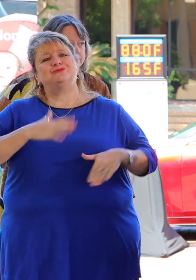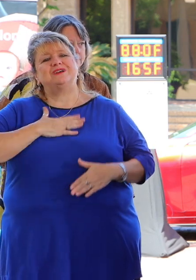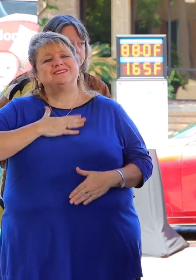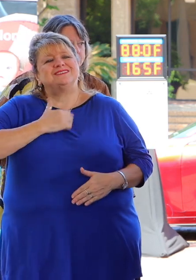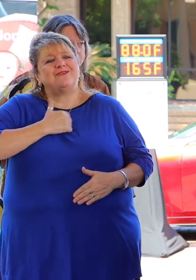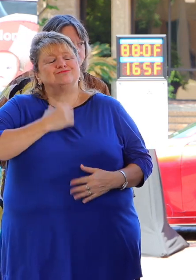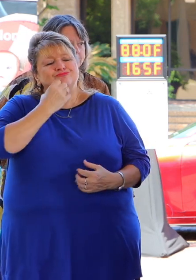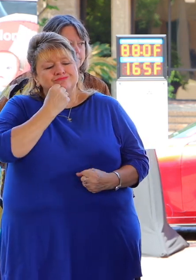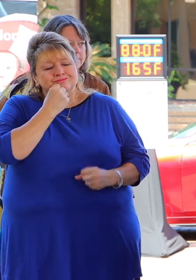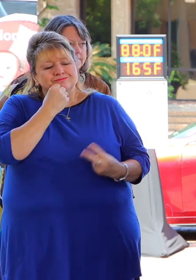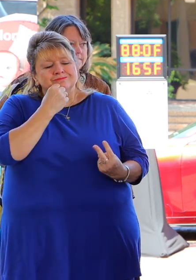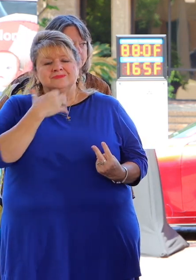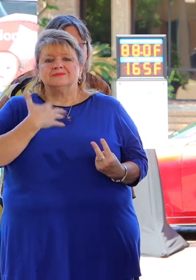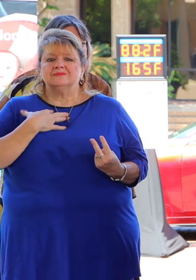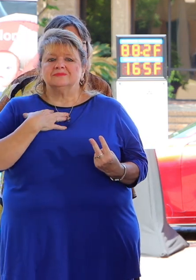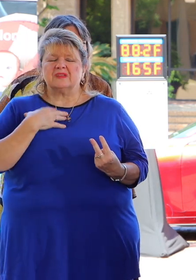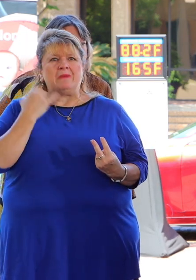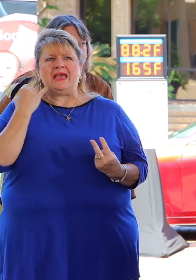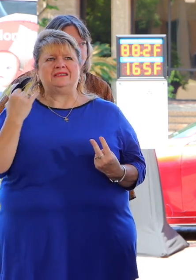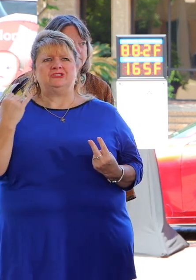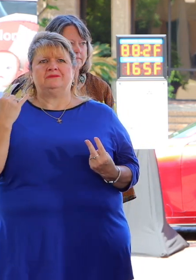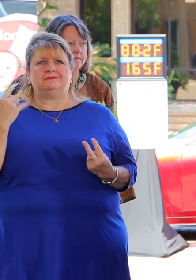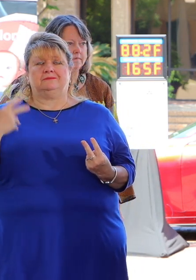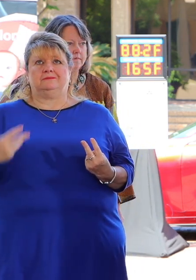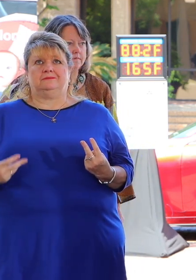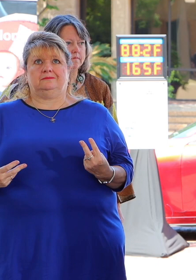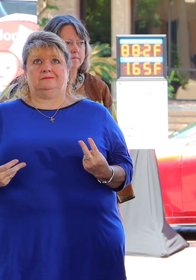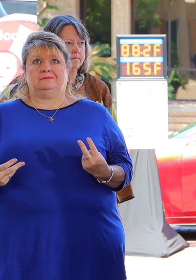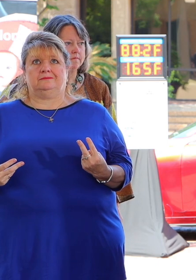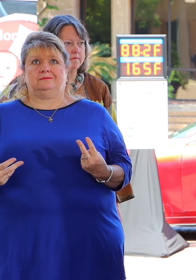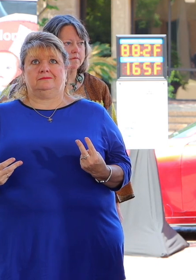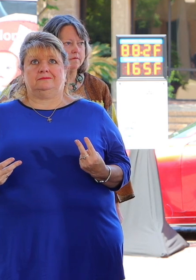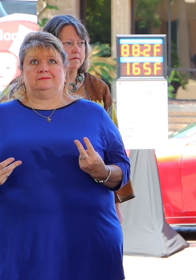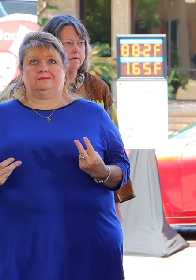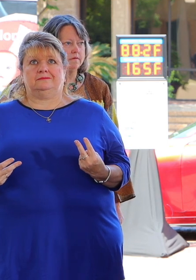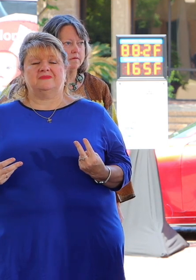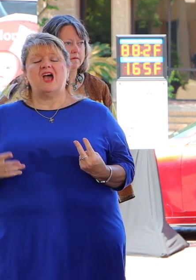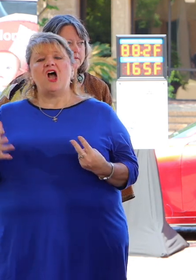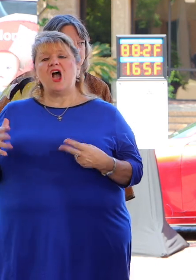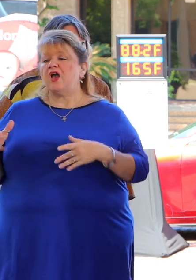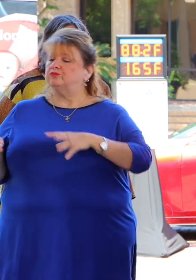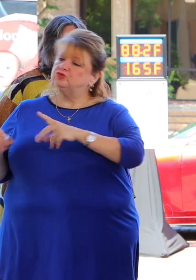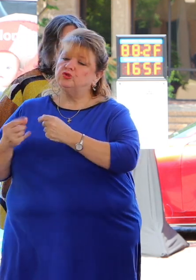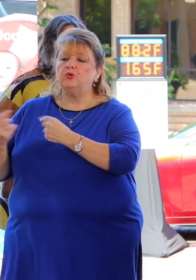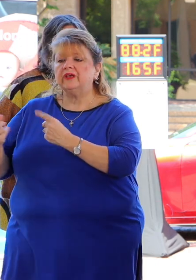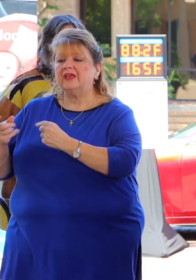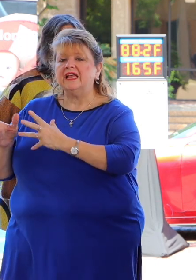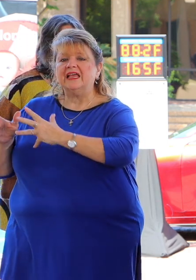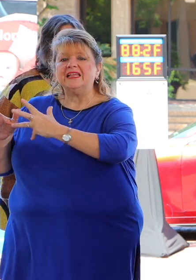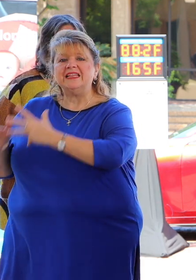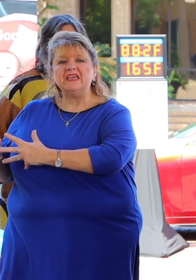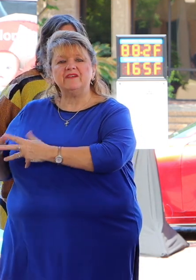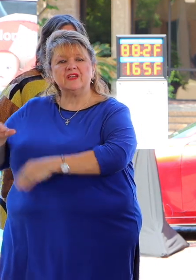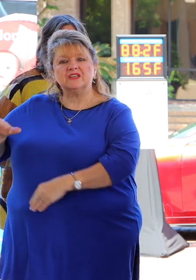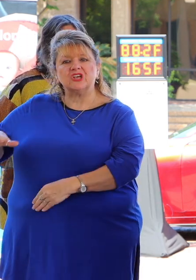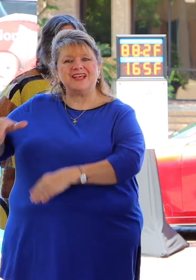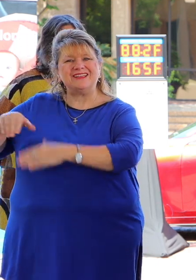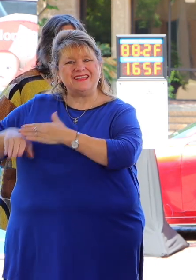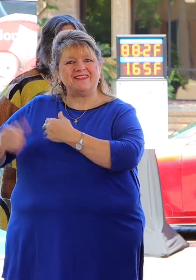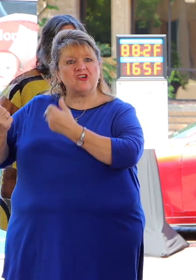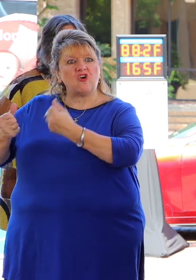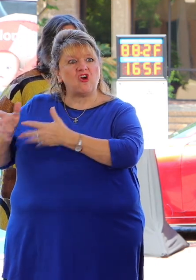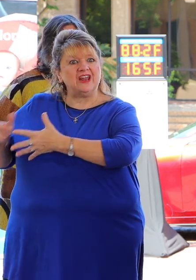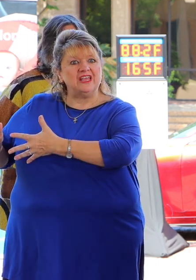imagine and can really hardly imagine ever having leaving your child in a car to really suffer a